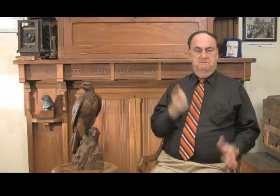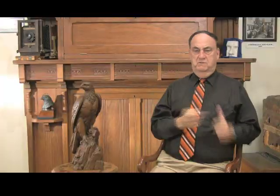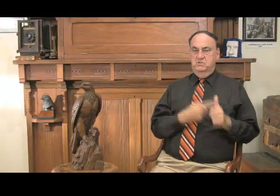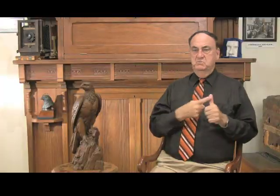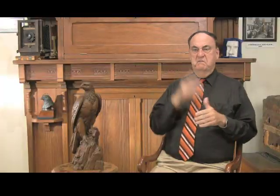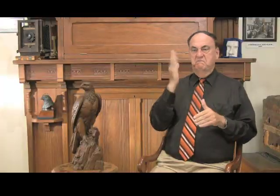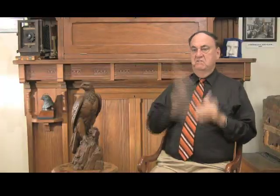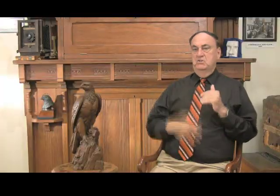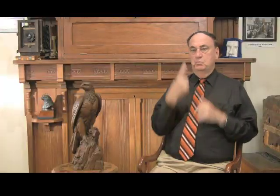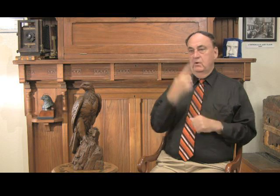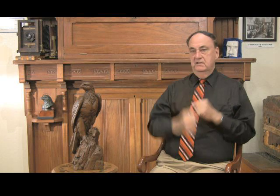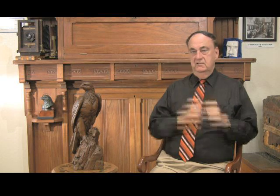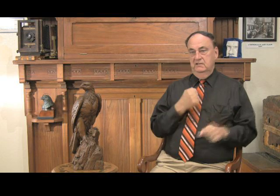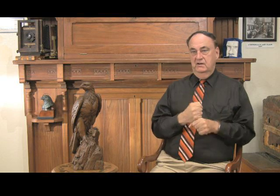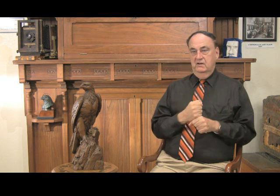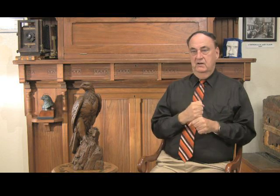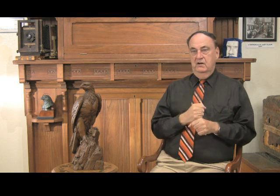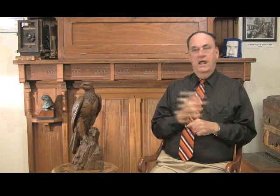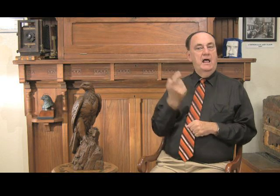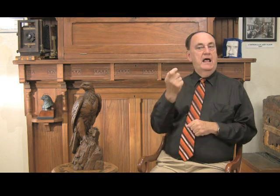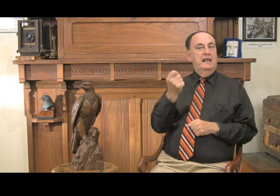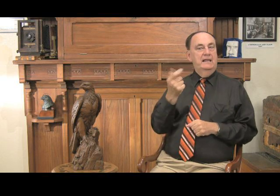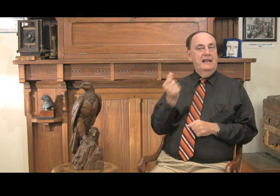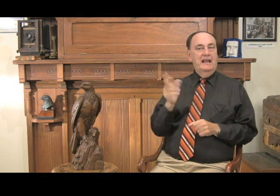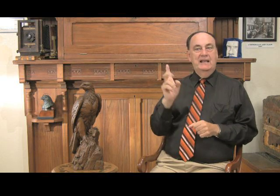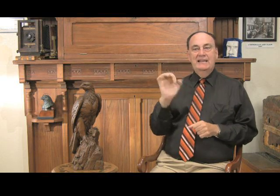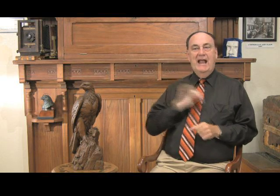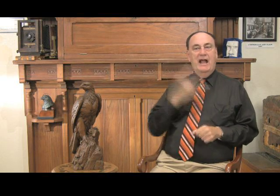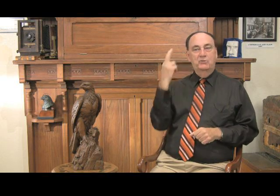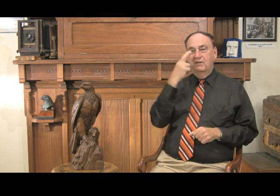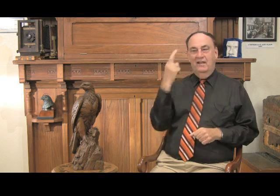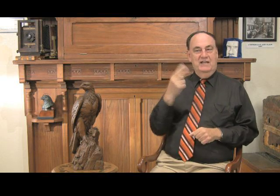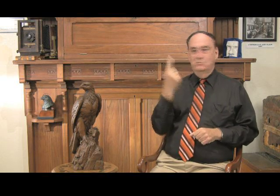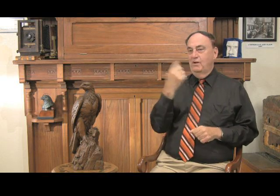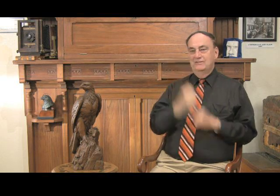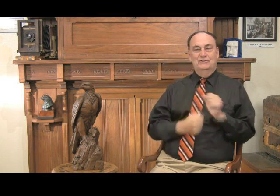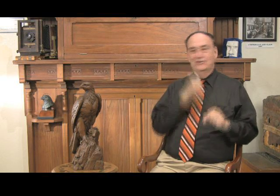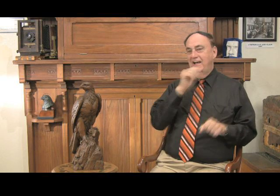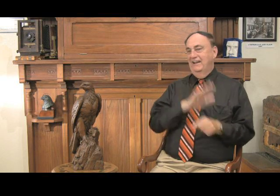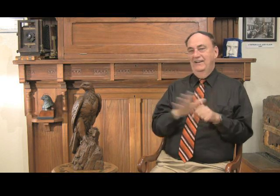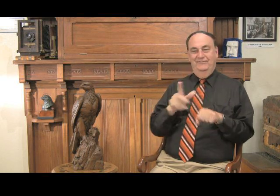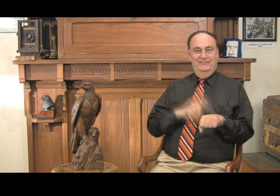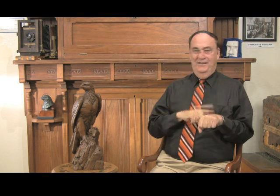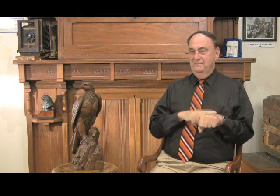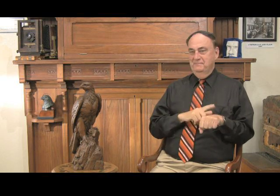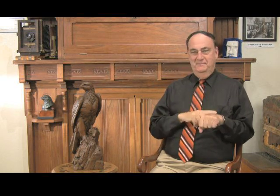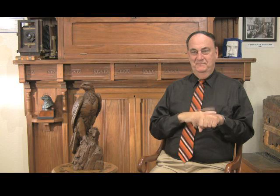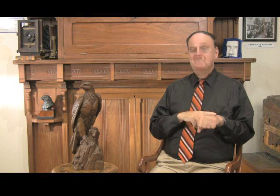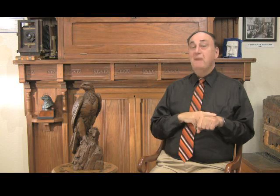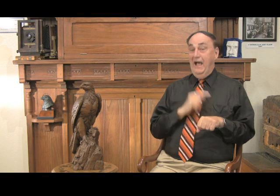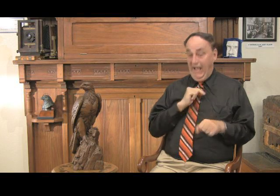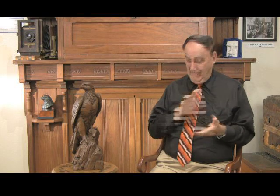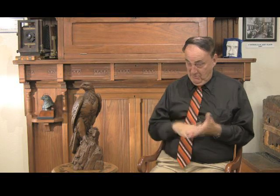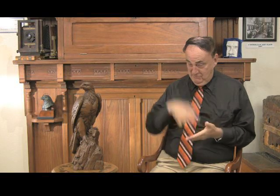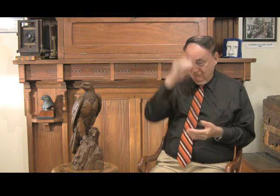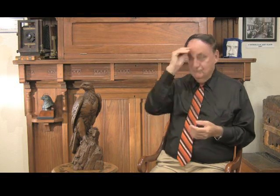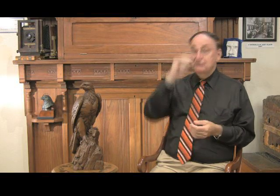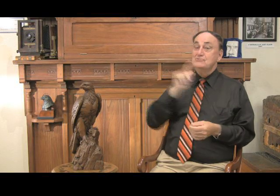it would take 1 year. Little did I realize that 1 year wasn't enough time. And I learned, sure enough, that it would